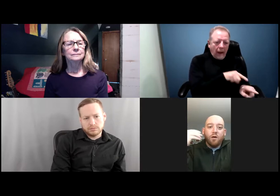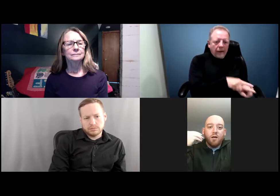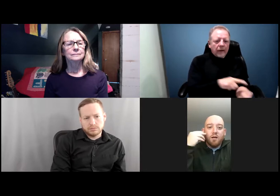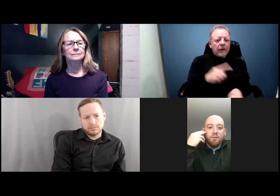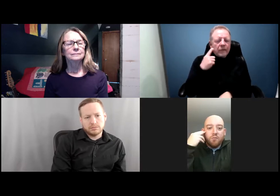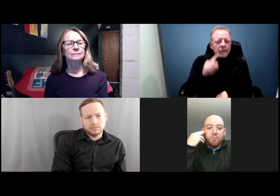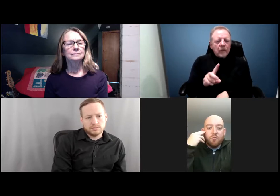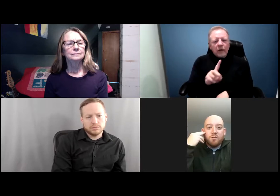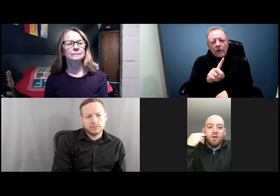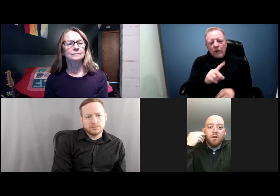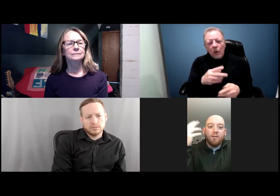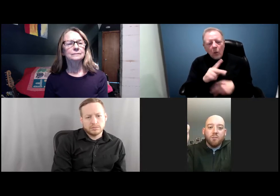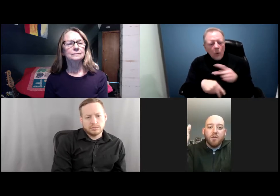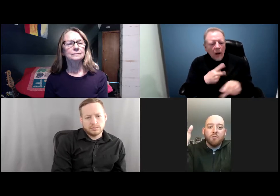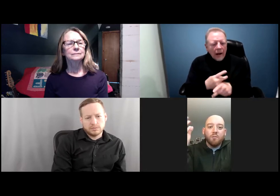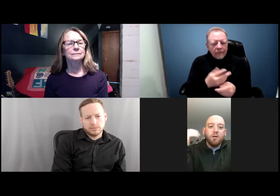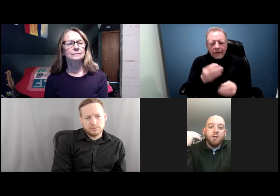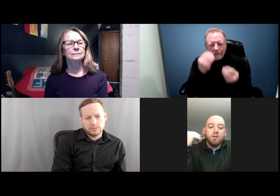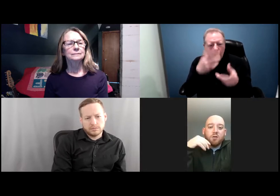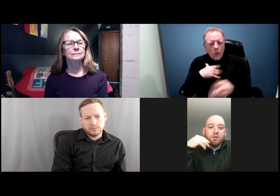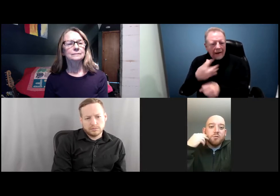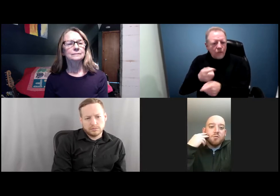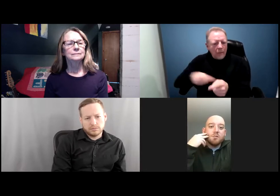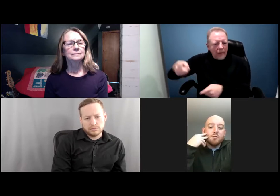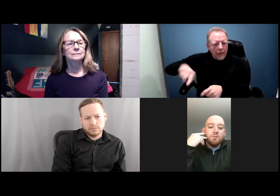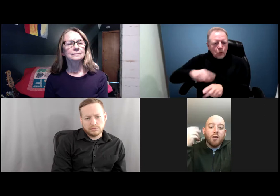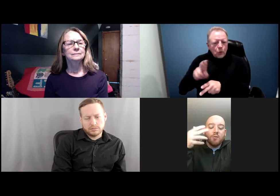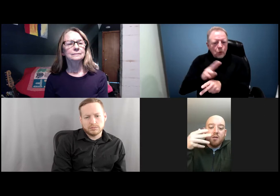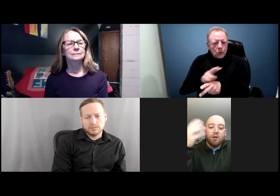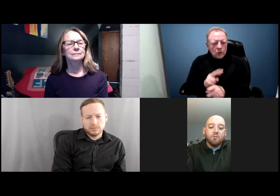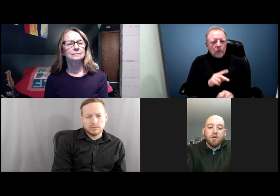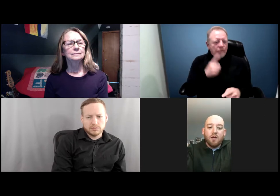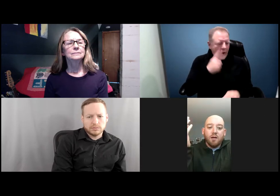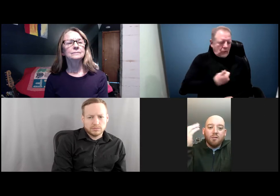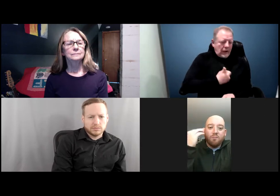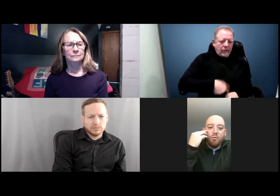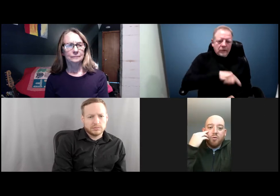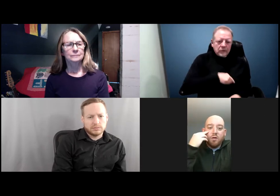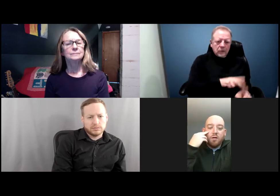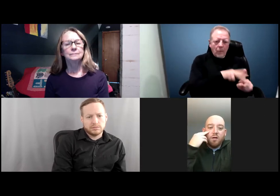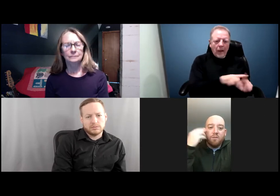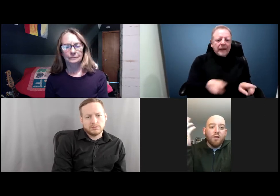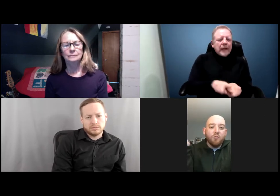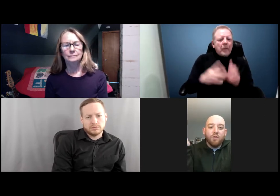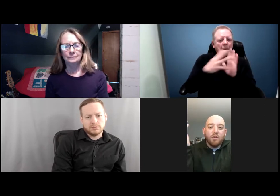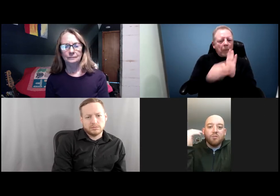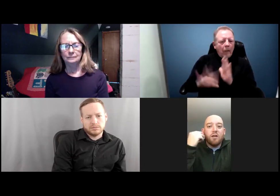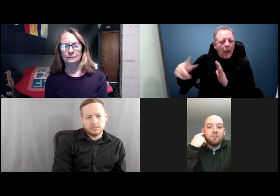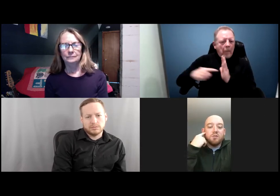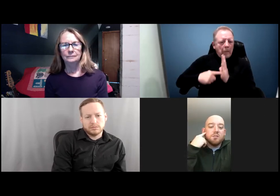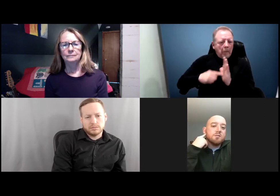and what kind of information we can get from them to use for ourselves and for